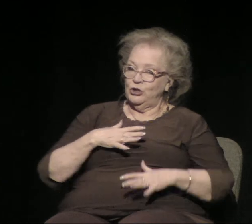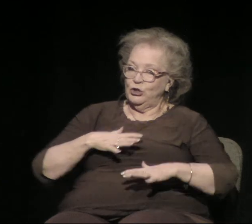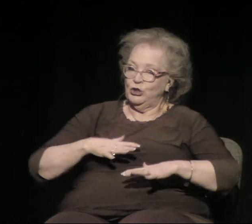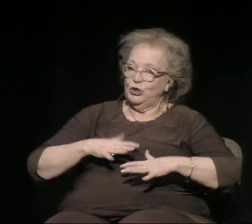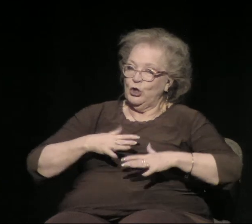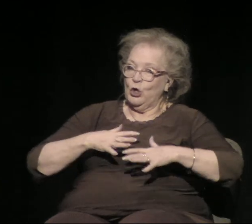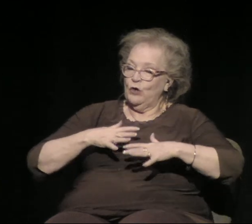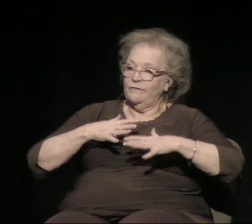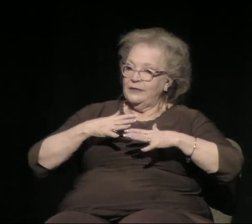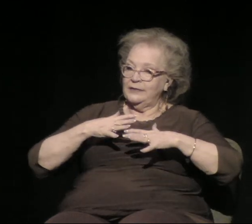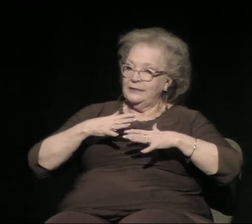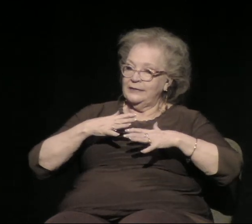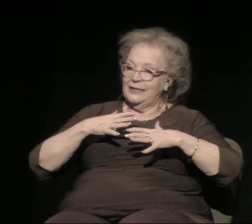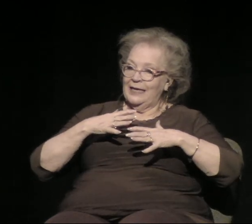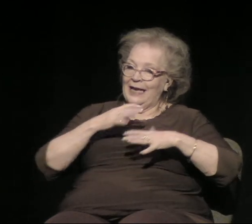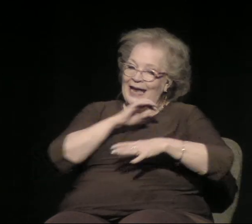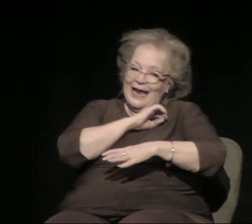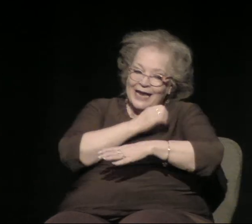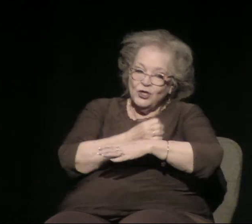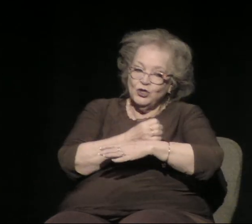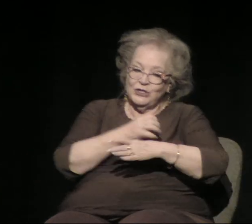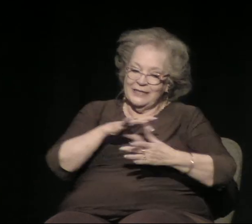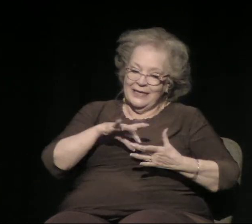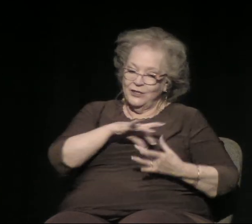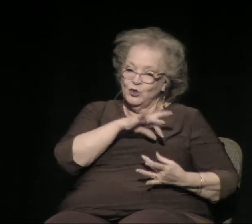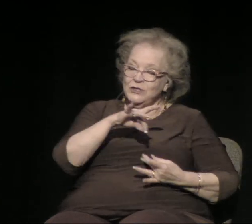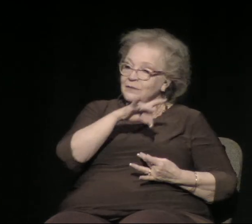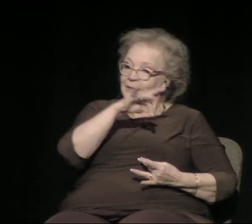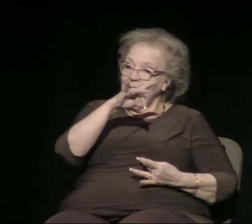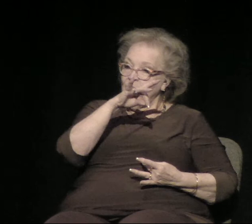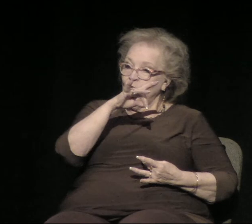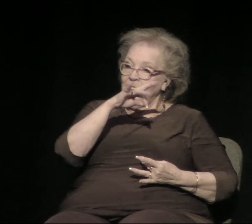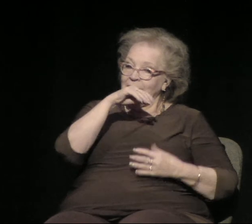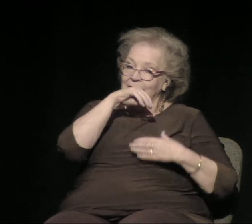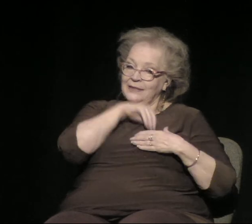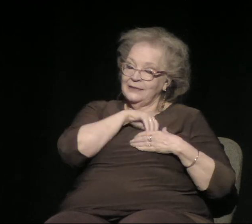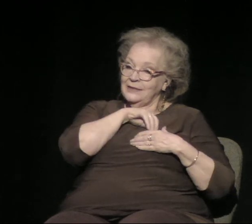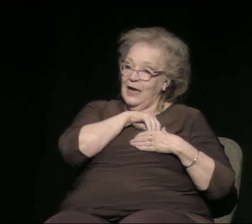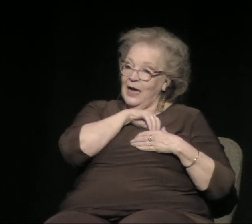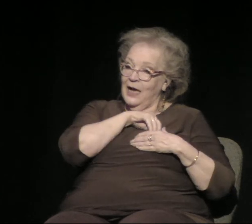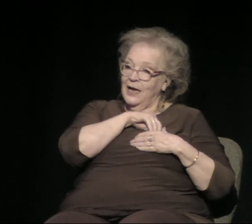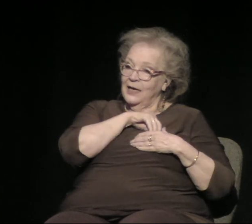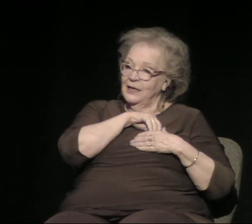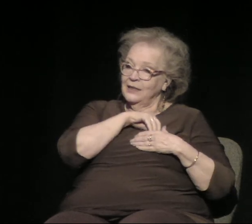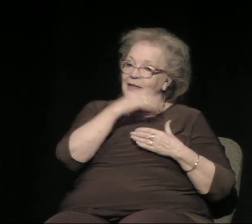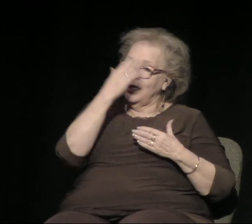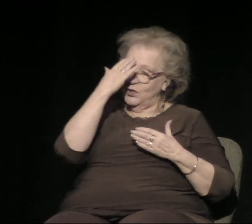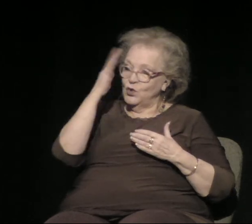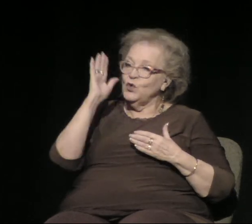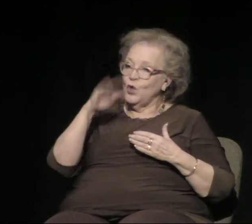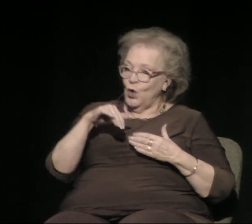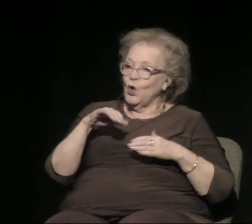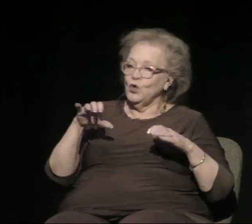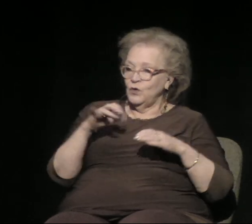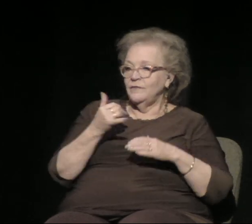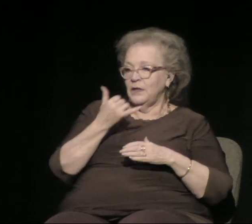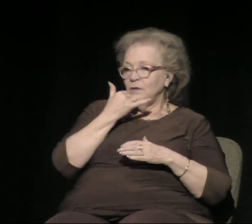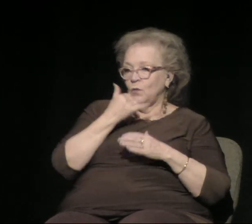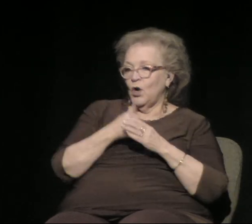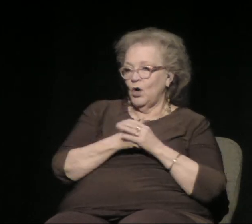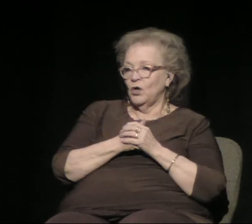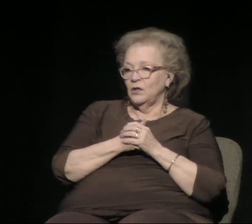nervous energy you feel in your spirit that wells up within you when you know you've done